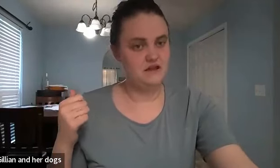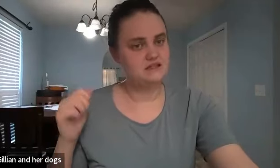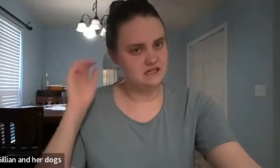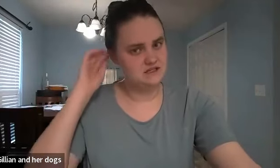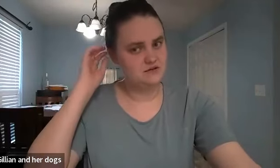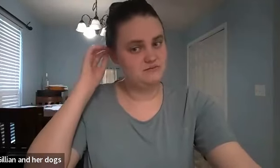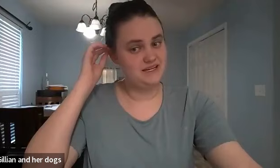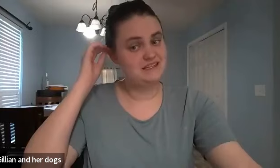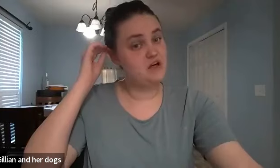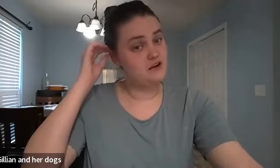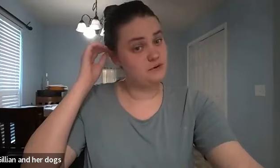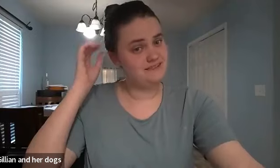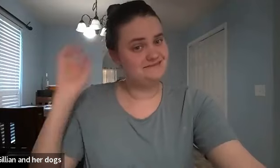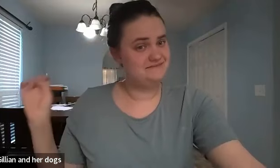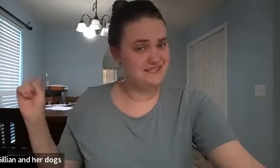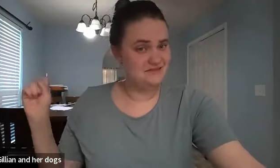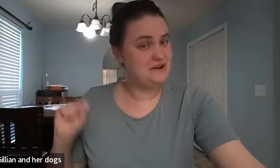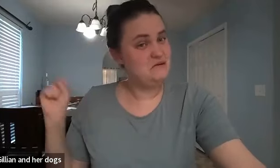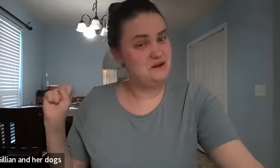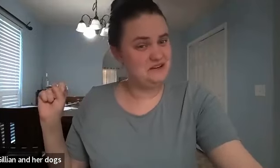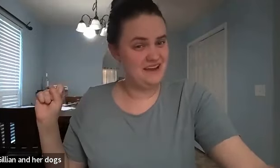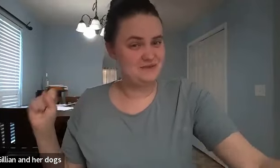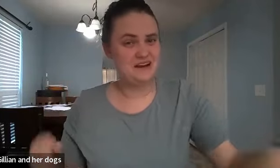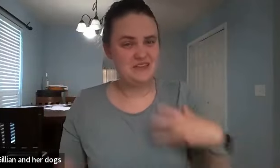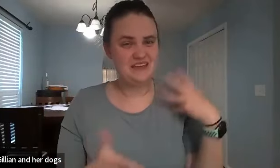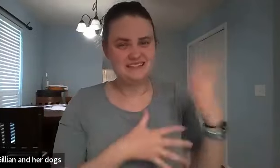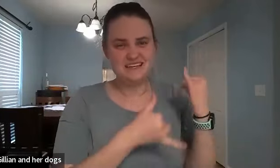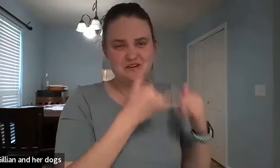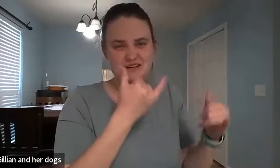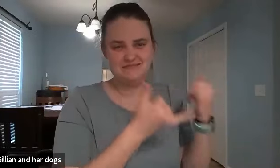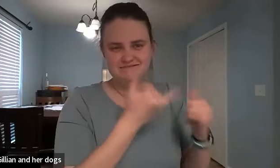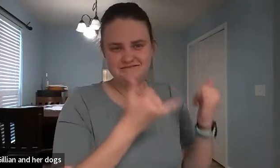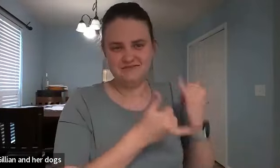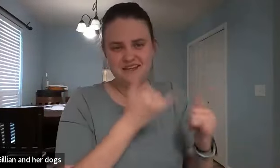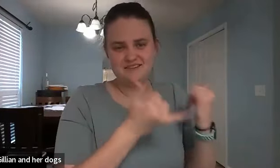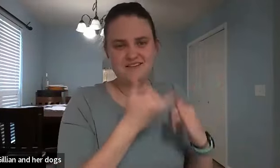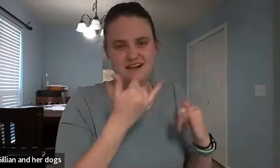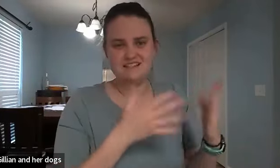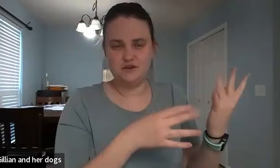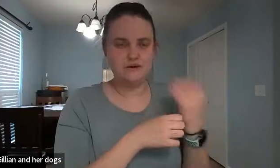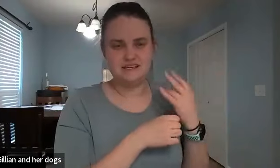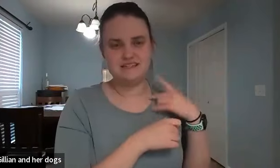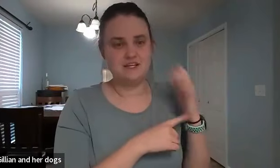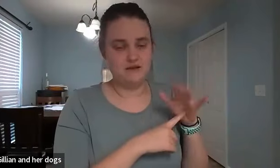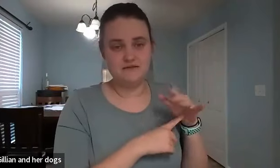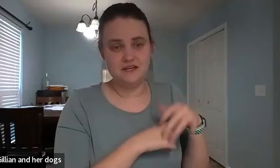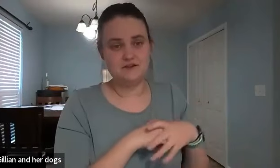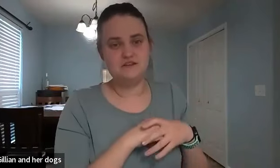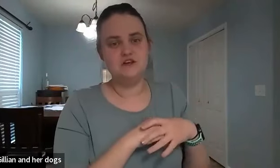that's it. So, but it's a lot of words. So fair warning, you guys, but I think it's like a good end of the class, and you always, like I said, you have the videos, so